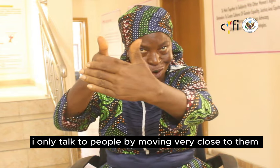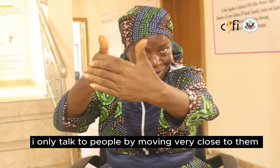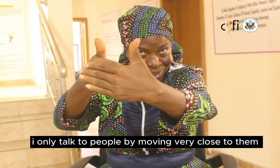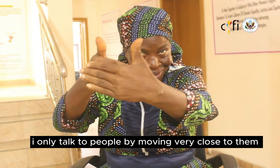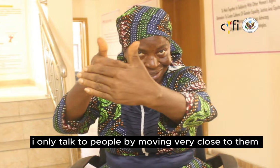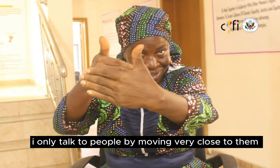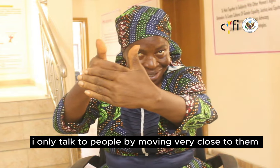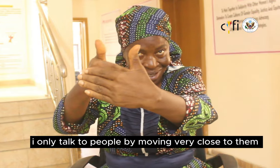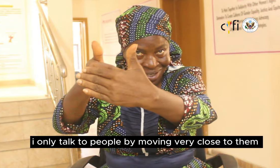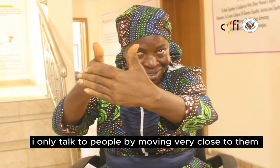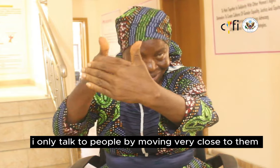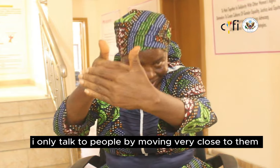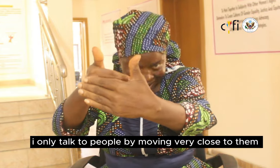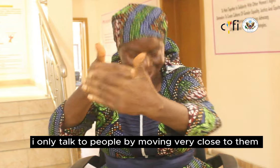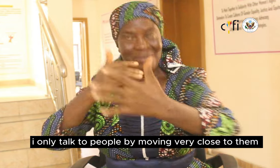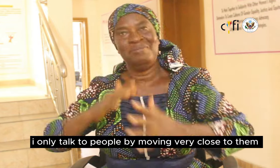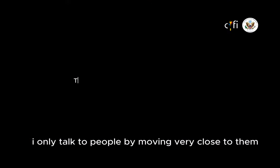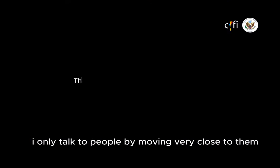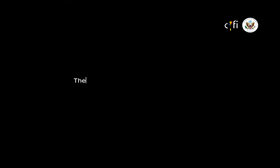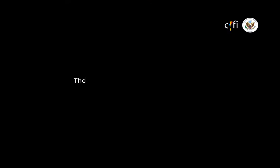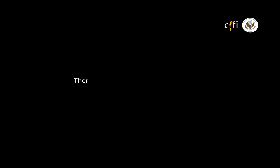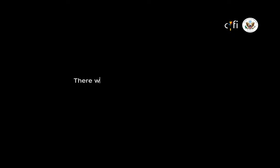cause down.